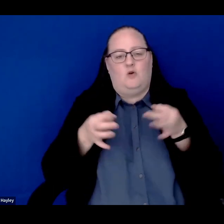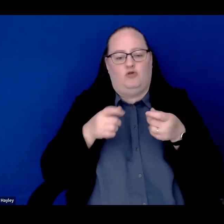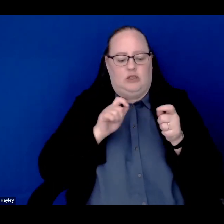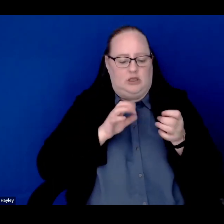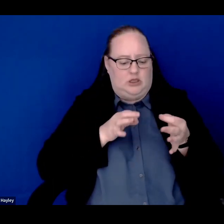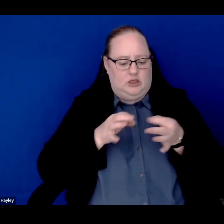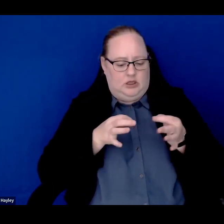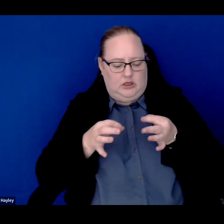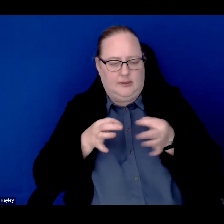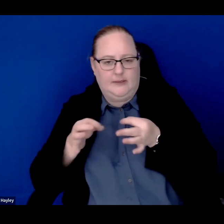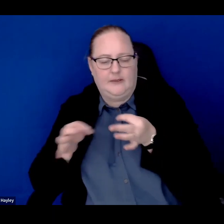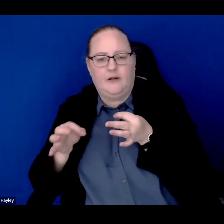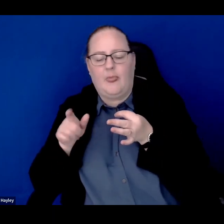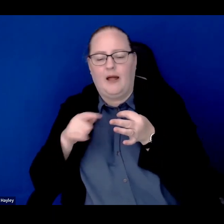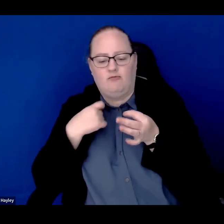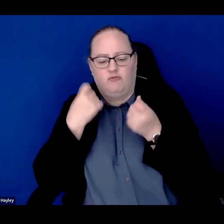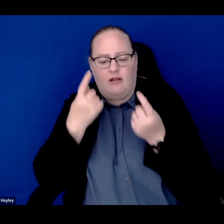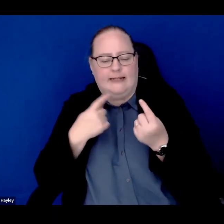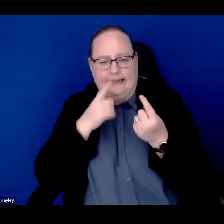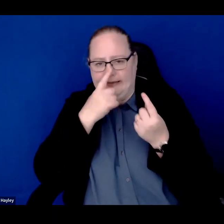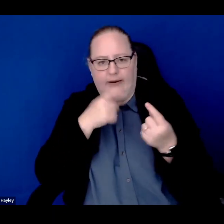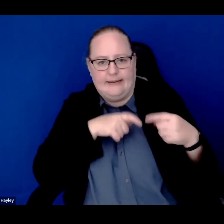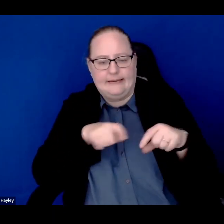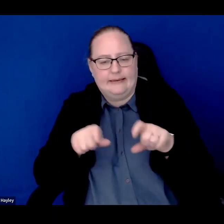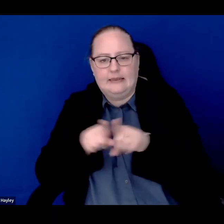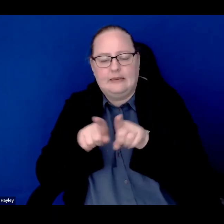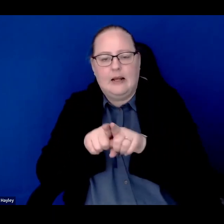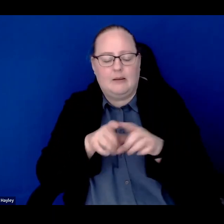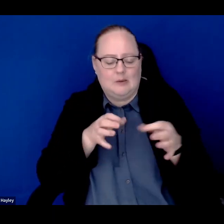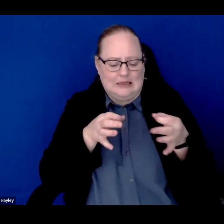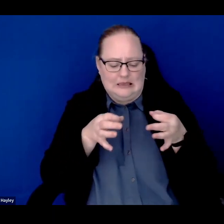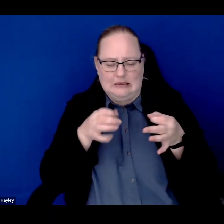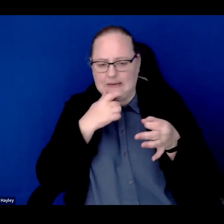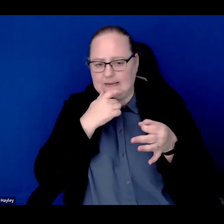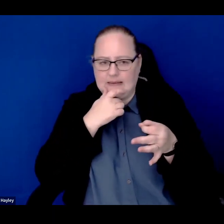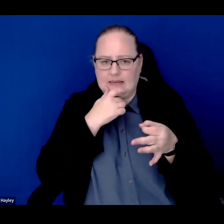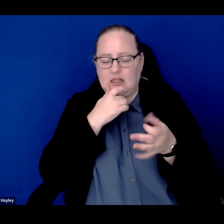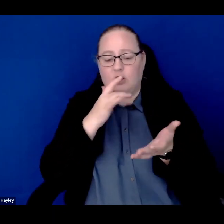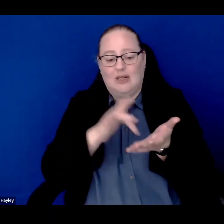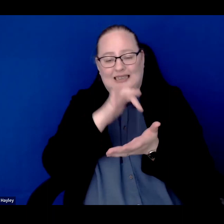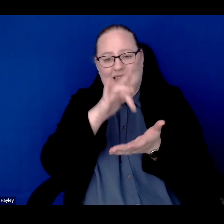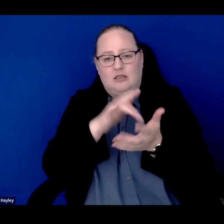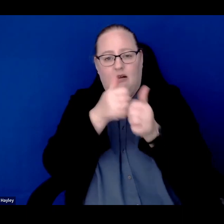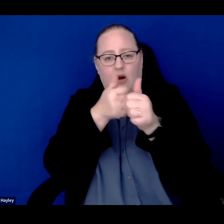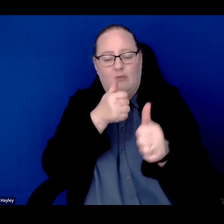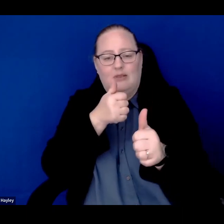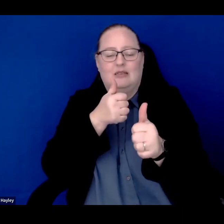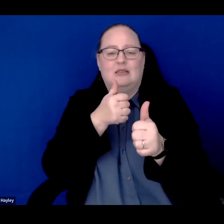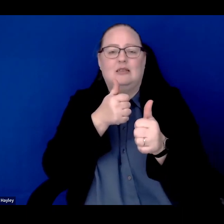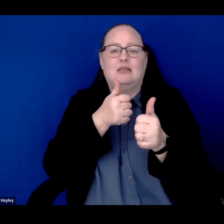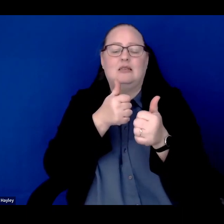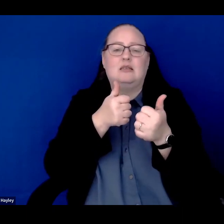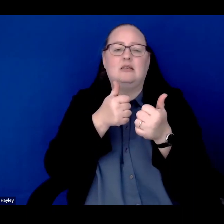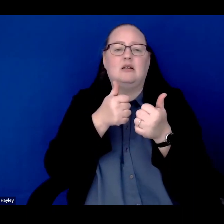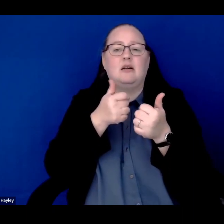different instruments. And I think cities and companies and sectors have been doing that, but for different things. So certain cities have been